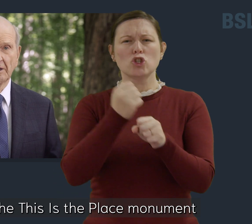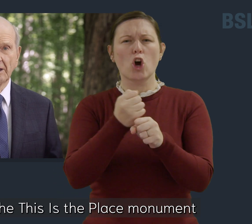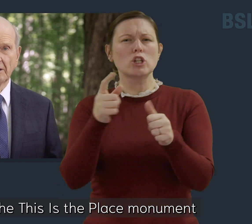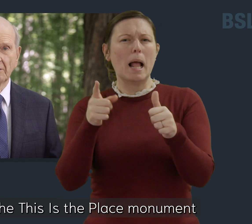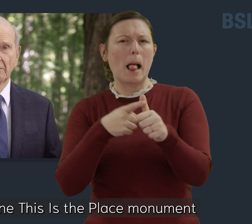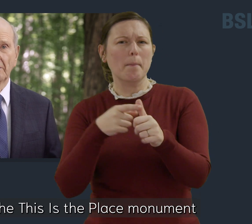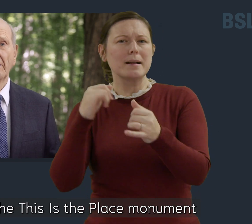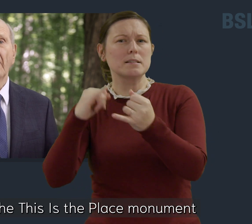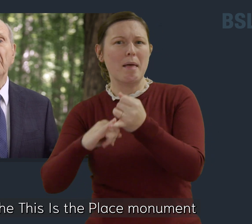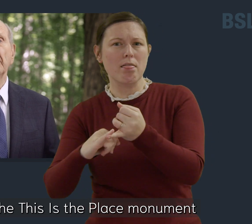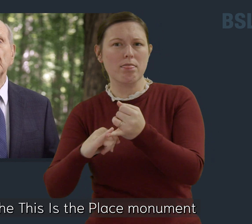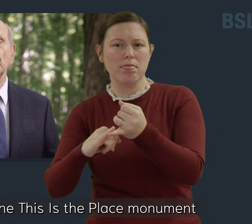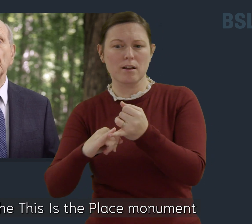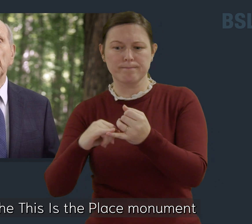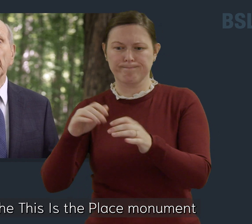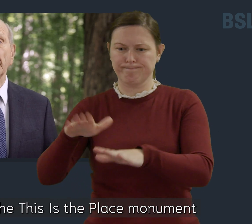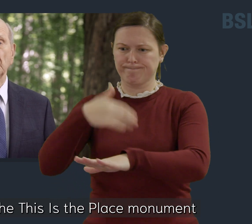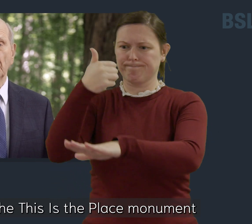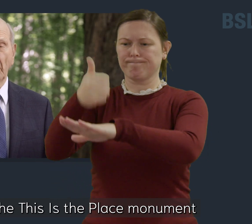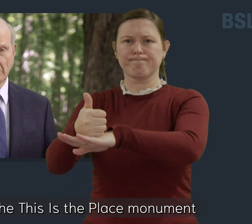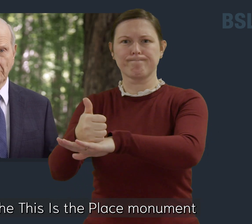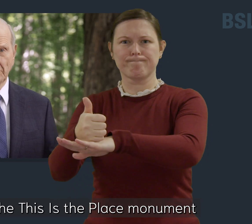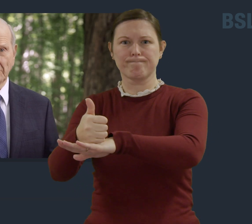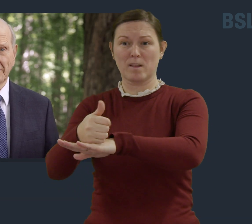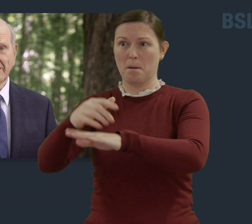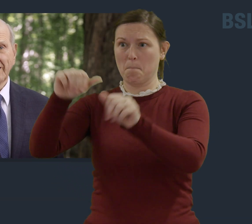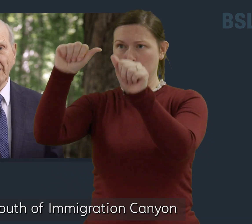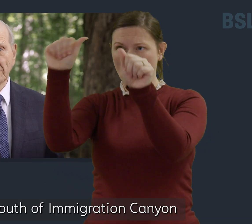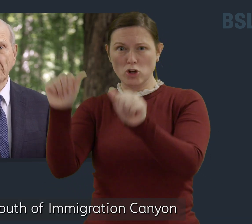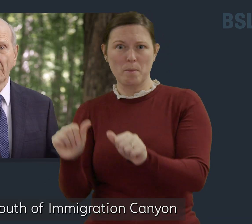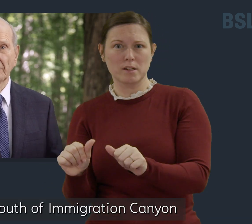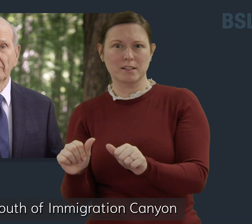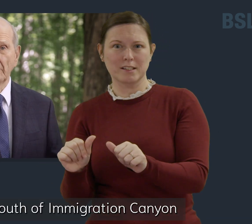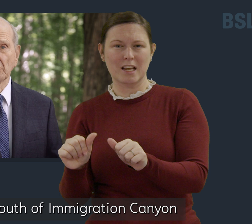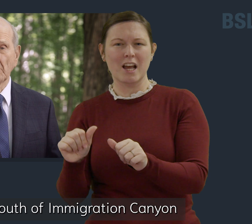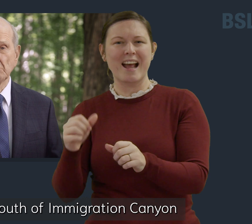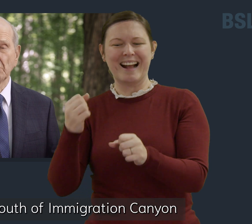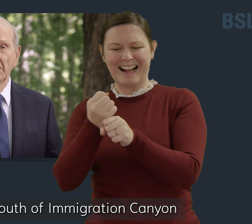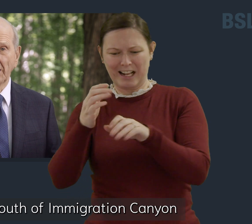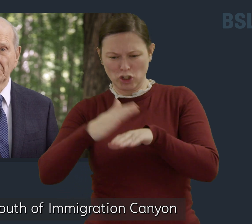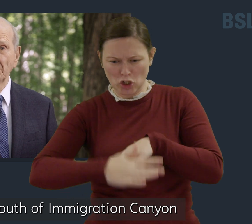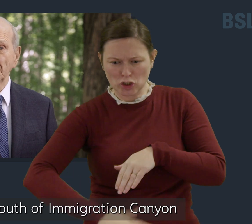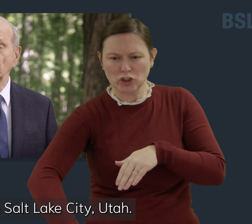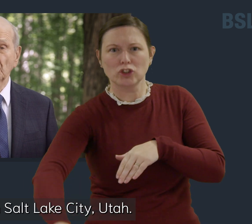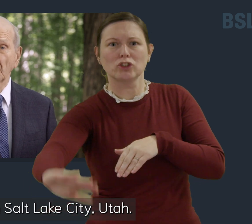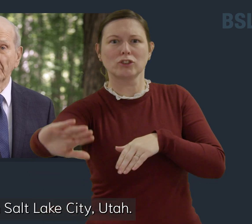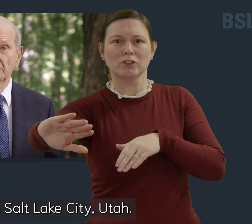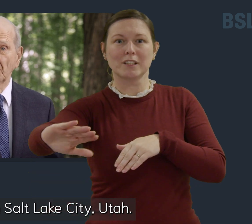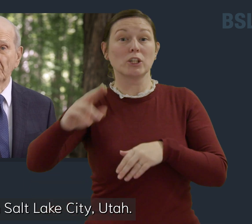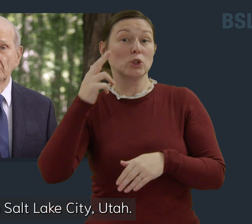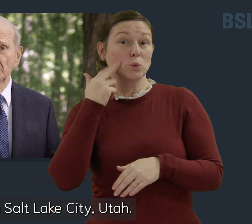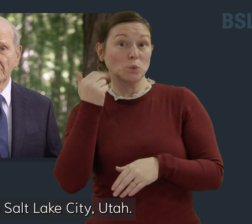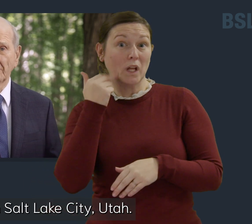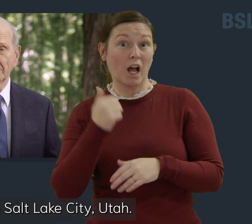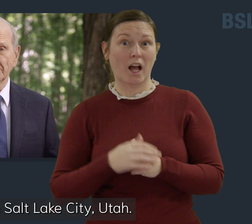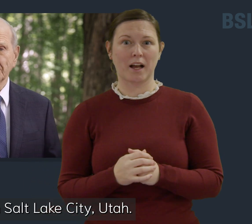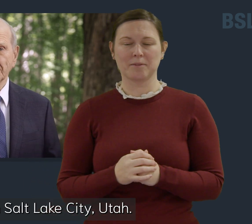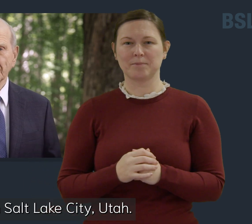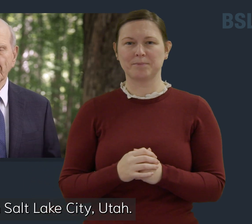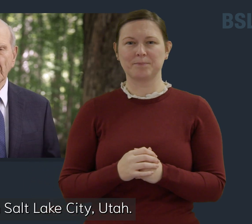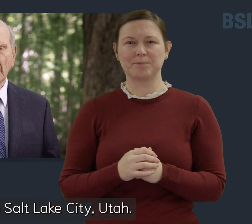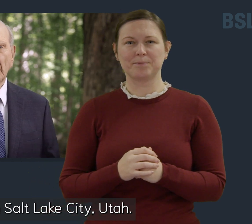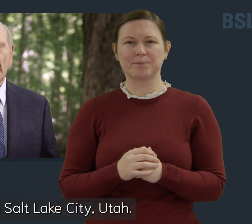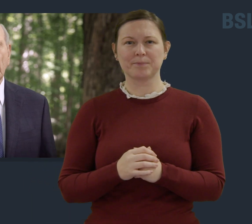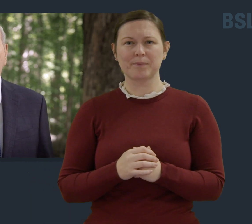Smith dedicated the This Is the Place monument at the mouth of Emigration Canyon in Salt Lake City, Utah.